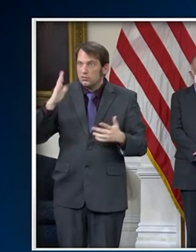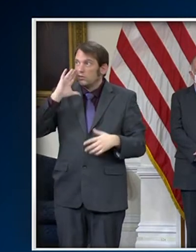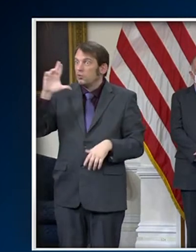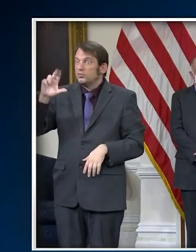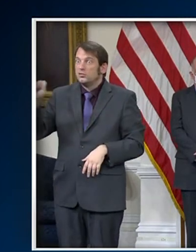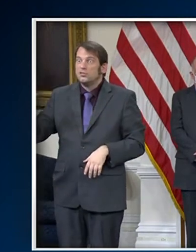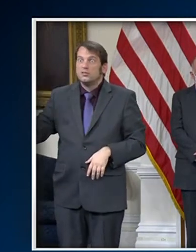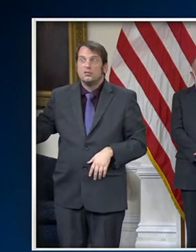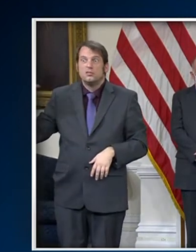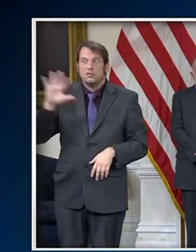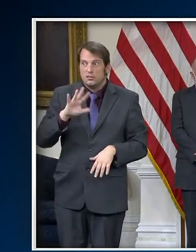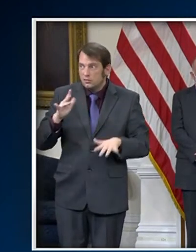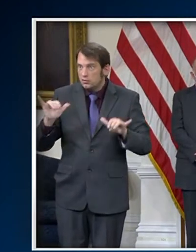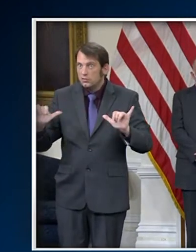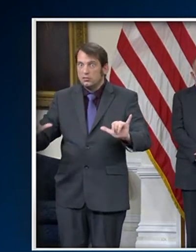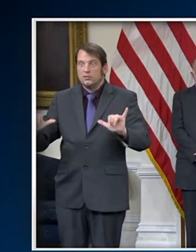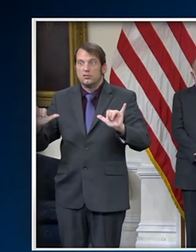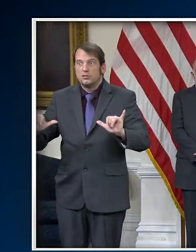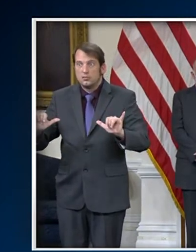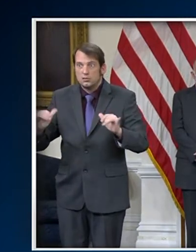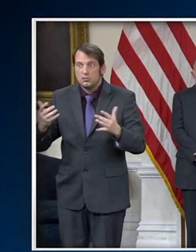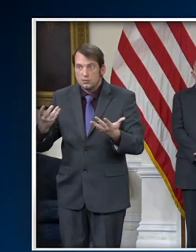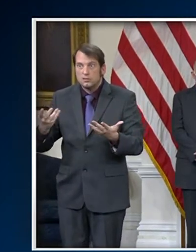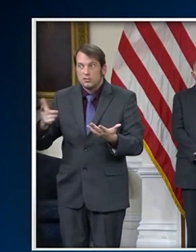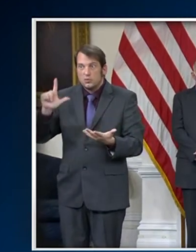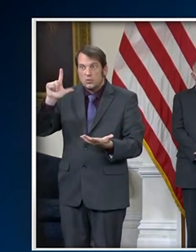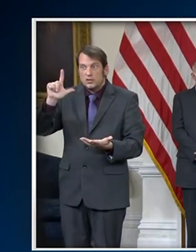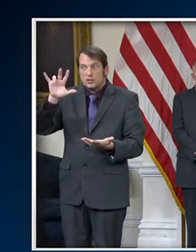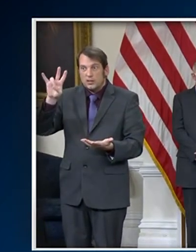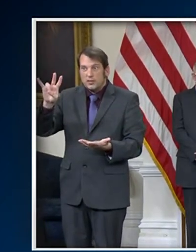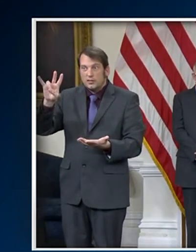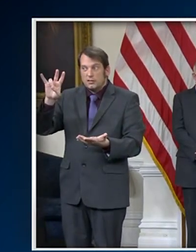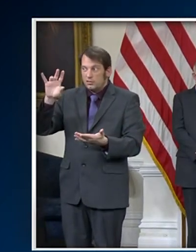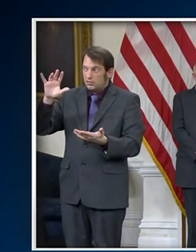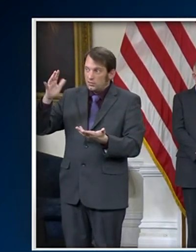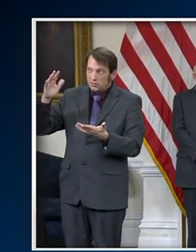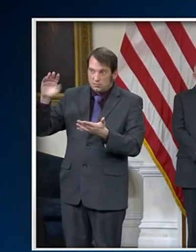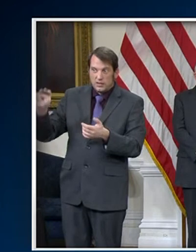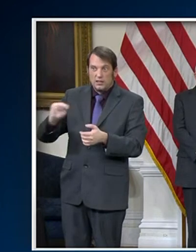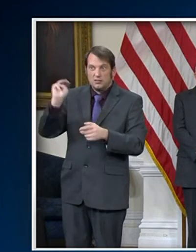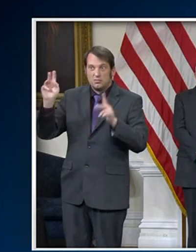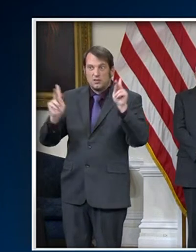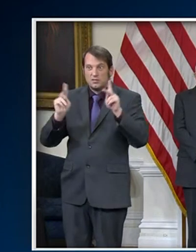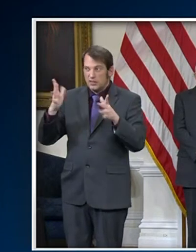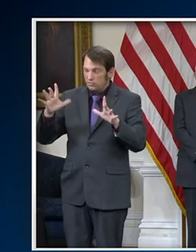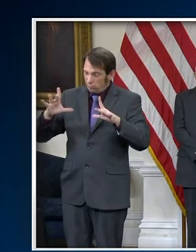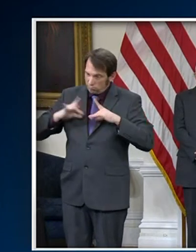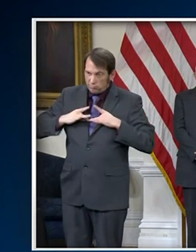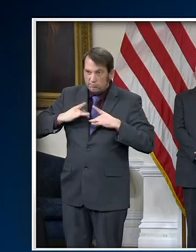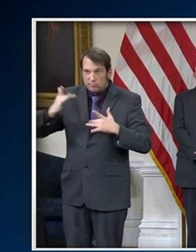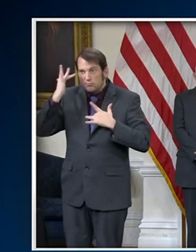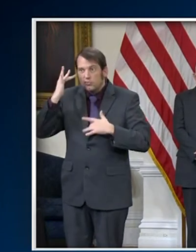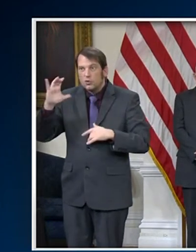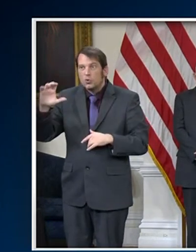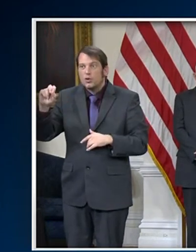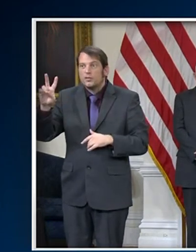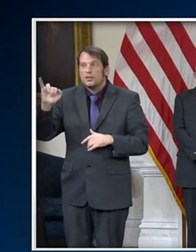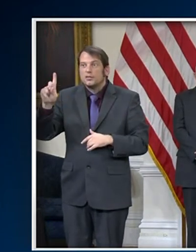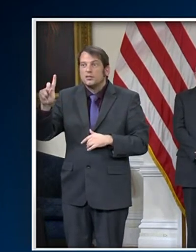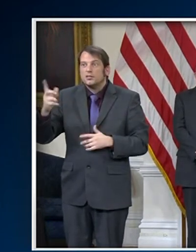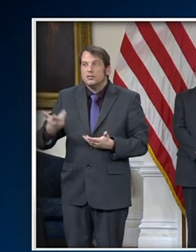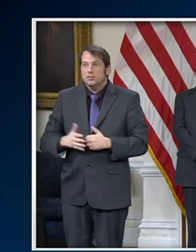27 million positive COVID-19 cases and 486,000